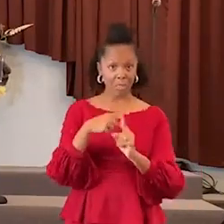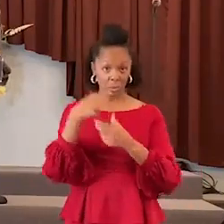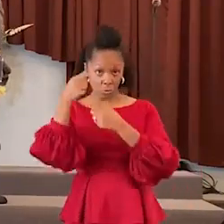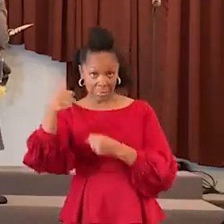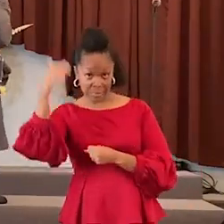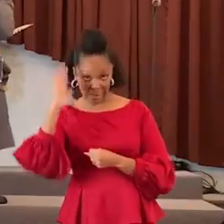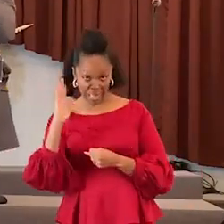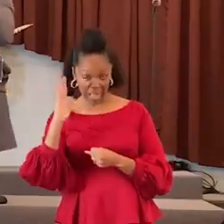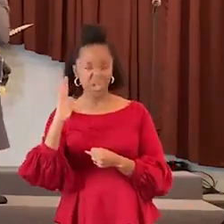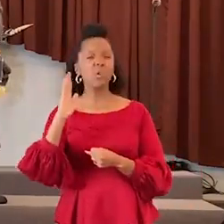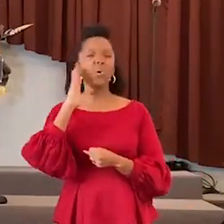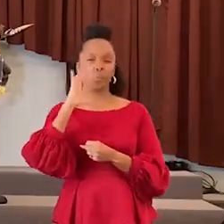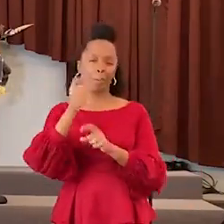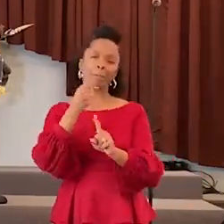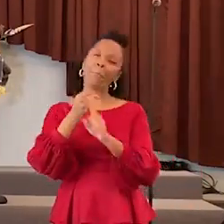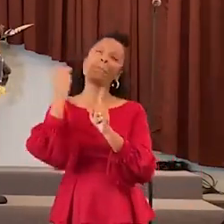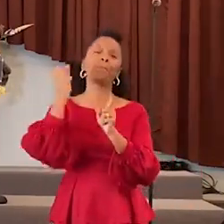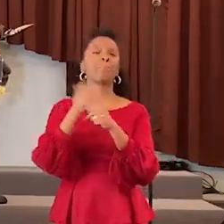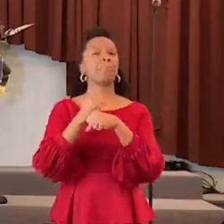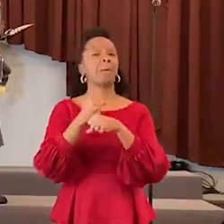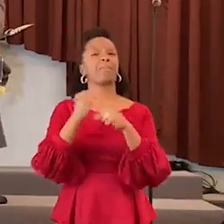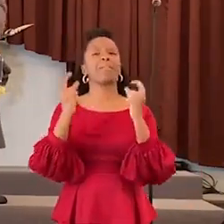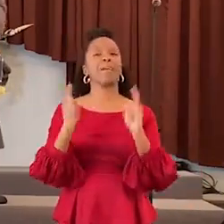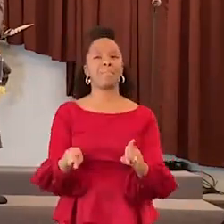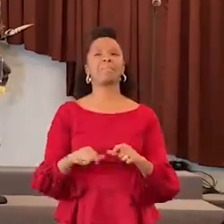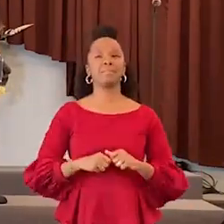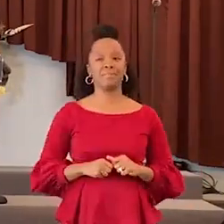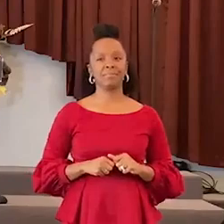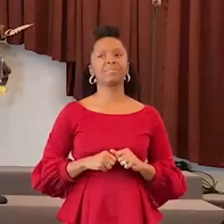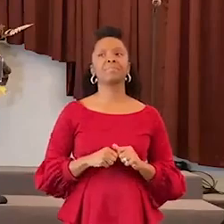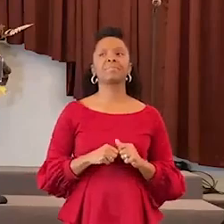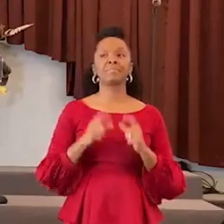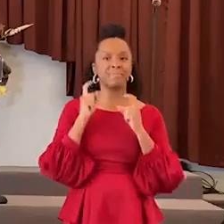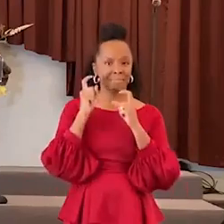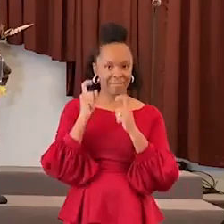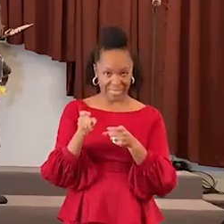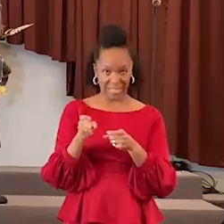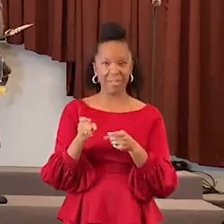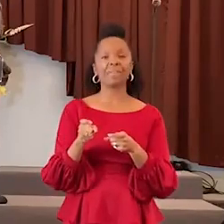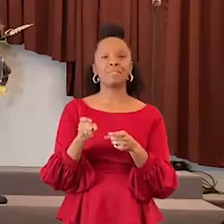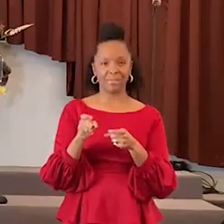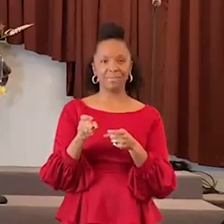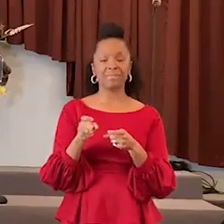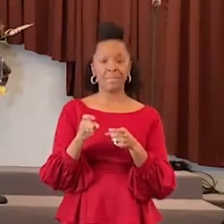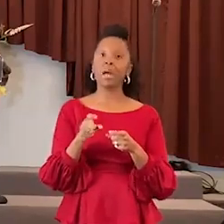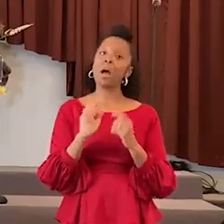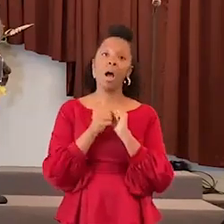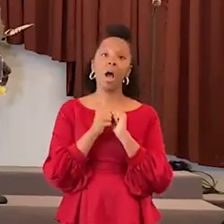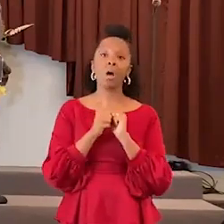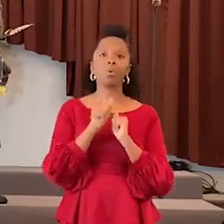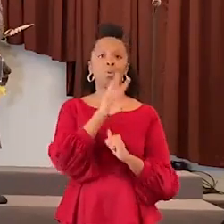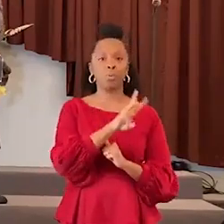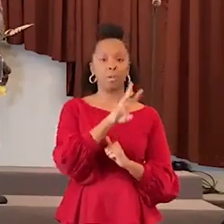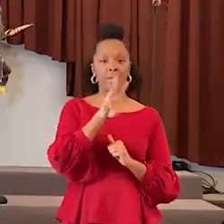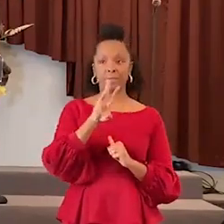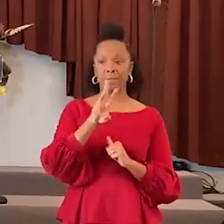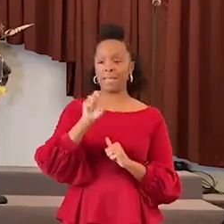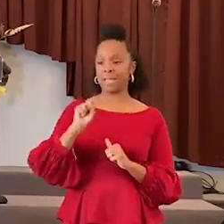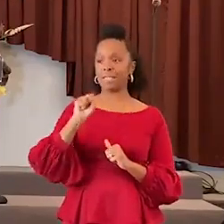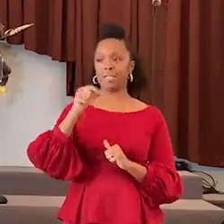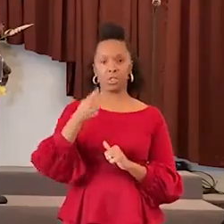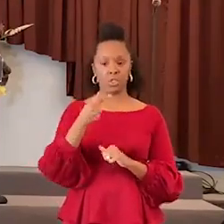you to give right now. Give them a cash app. Go to the website. SGChurch.net. If you give,